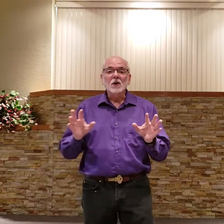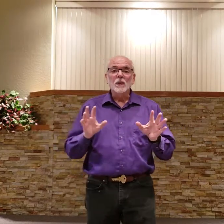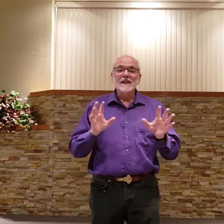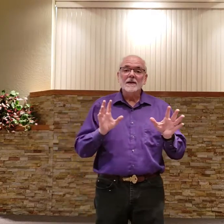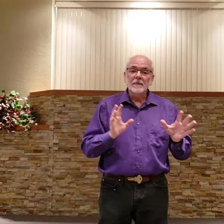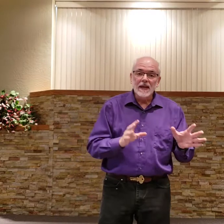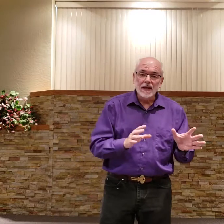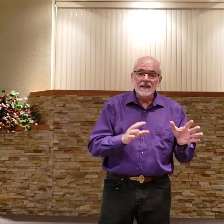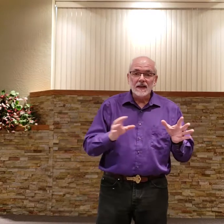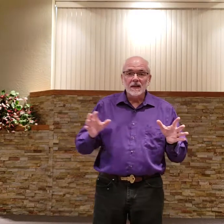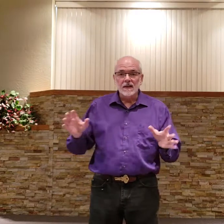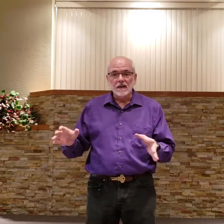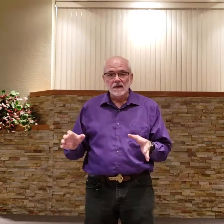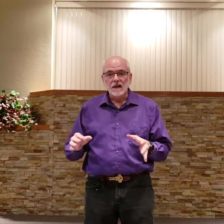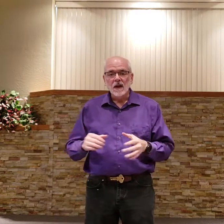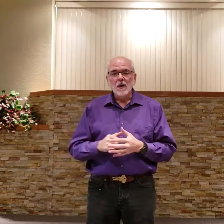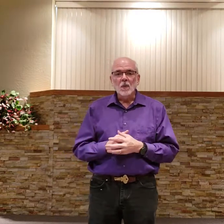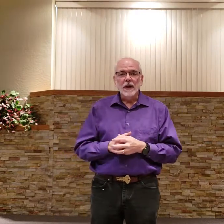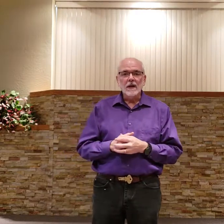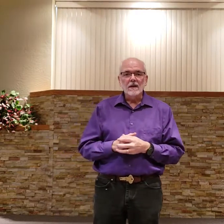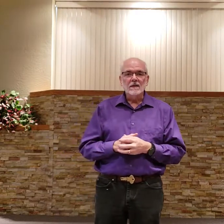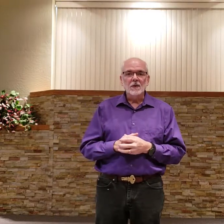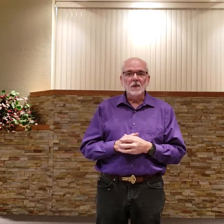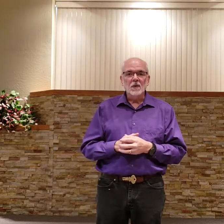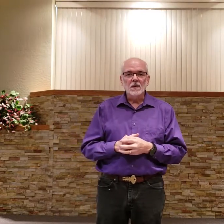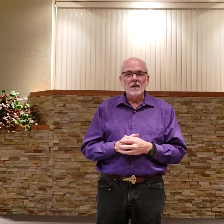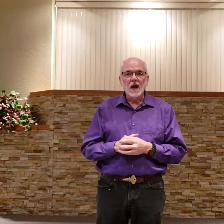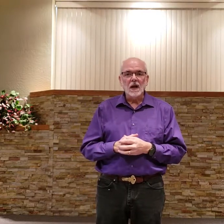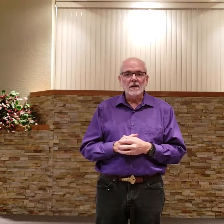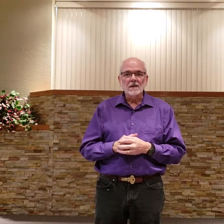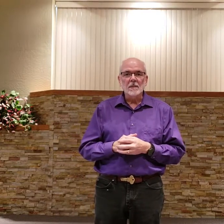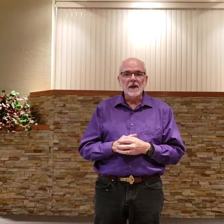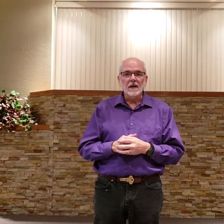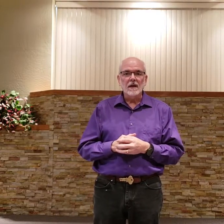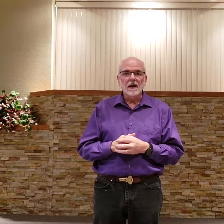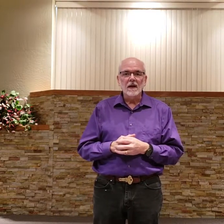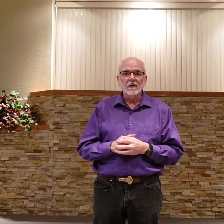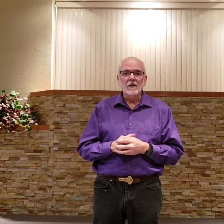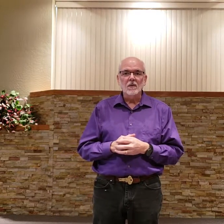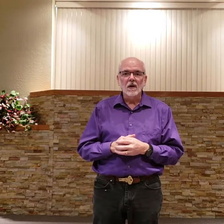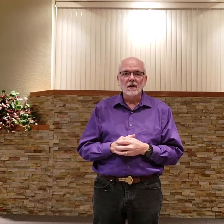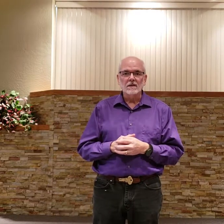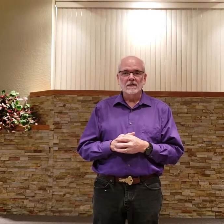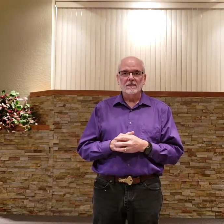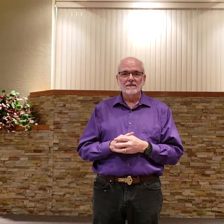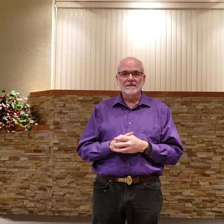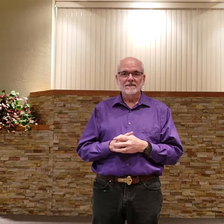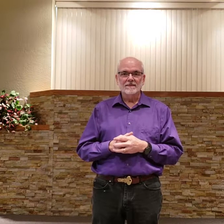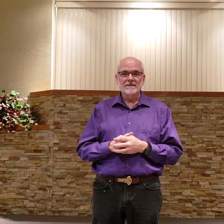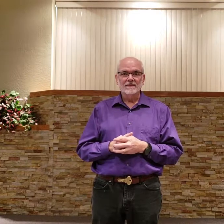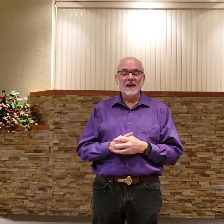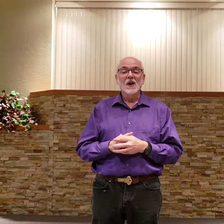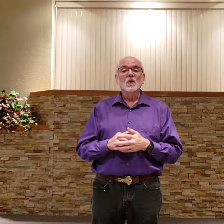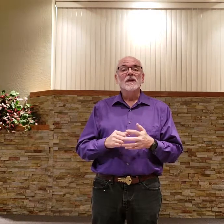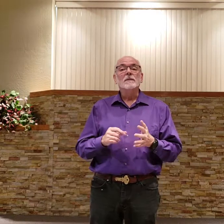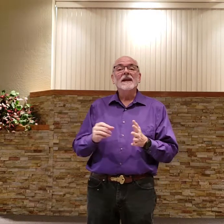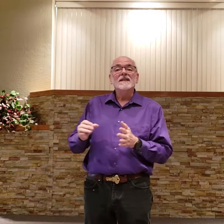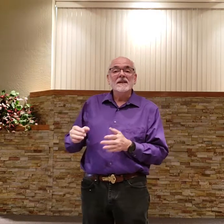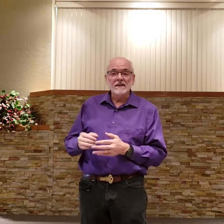we speak in sentences. We do not speak in words. We speak in